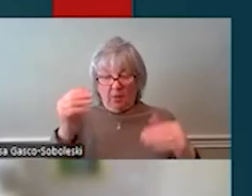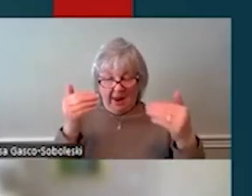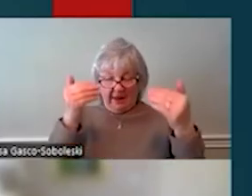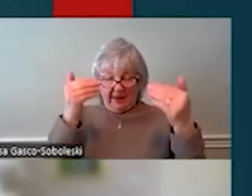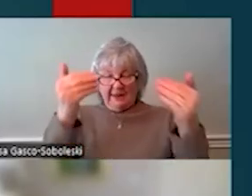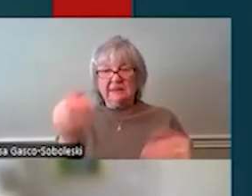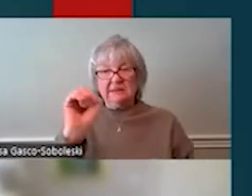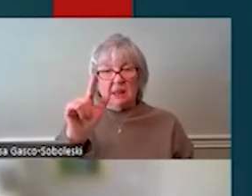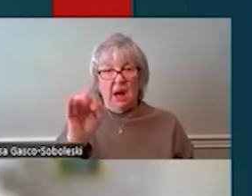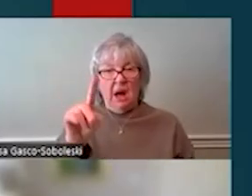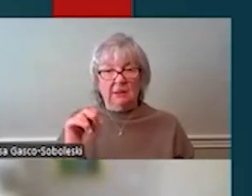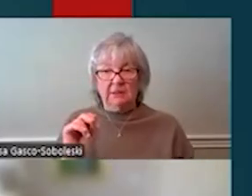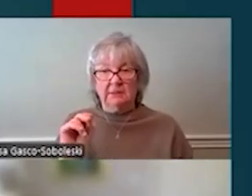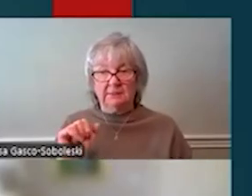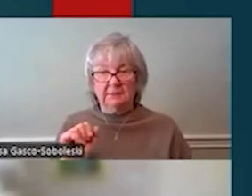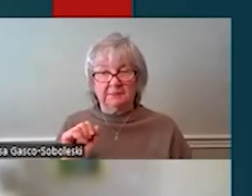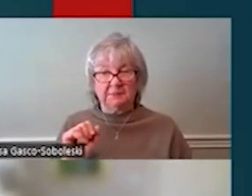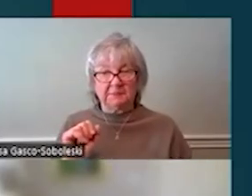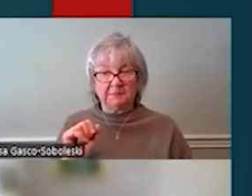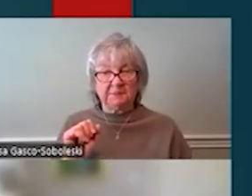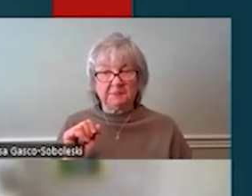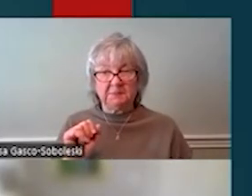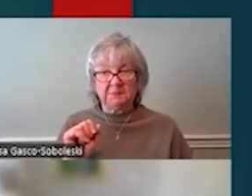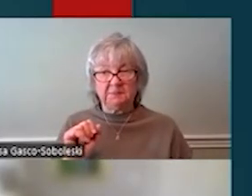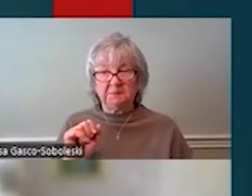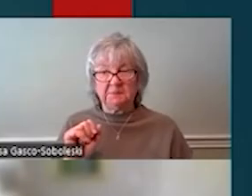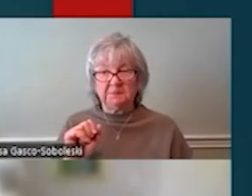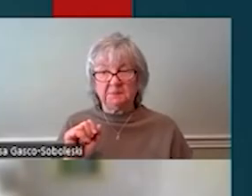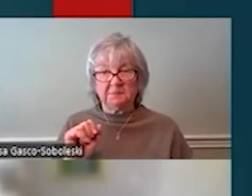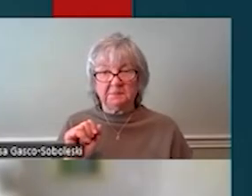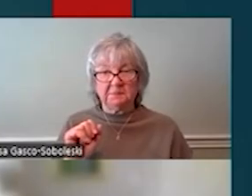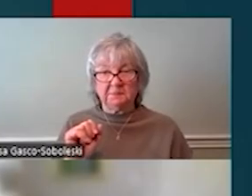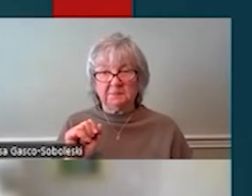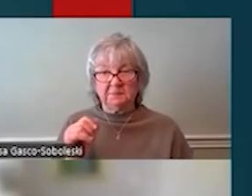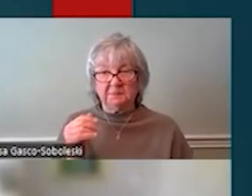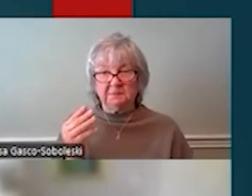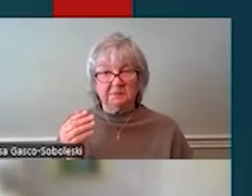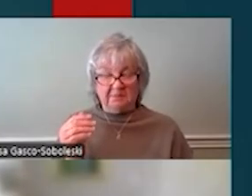for communication is, and the others will then use tactile sign. You can go on to the next slide.